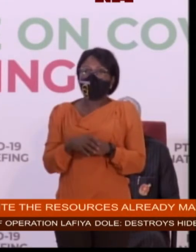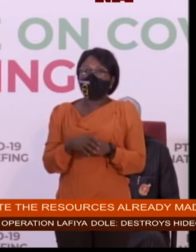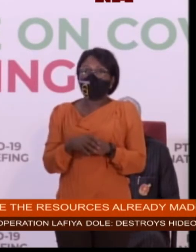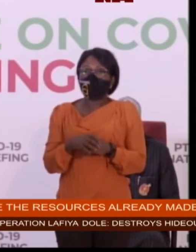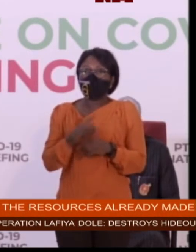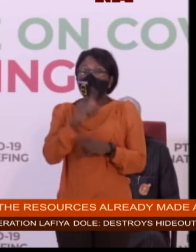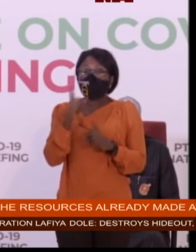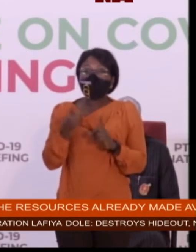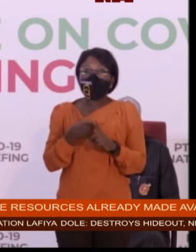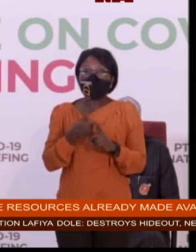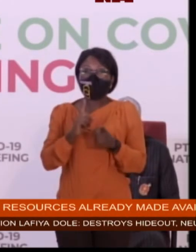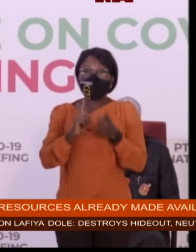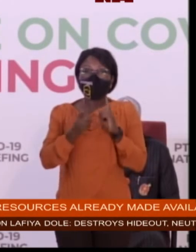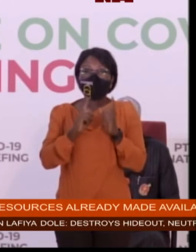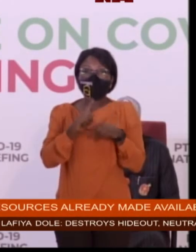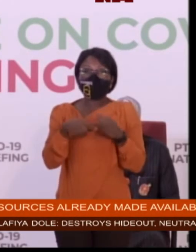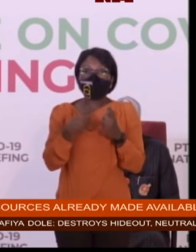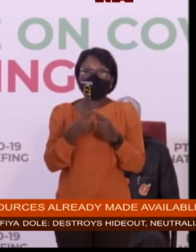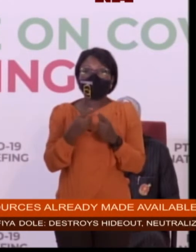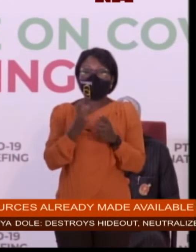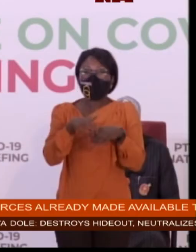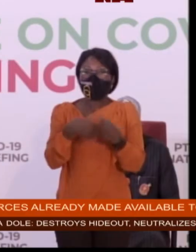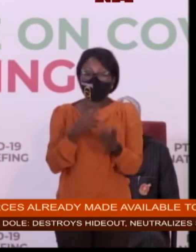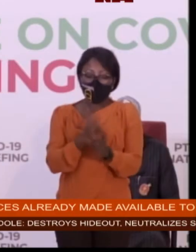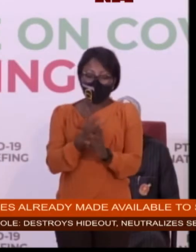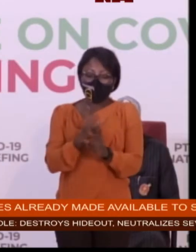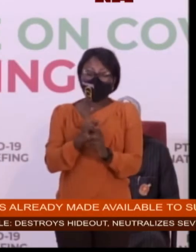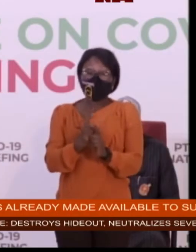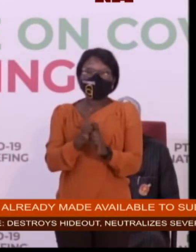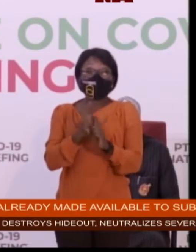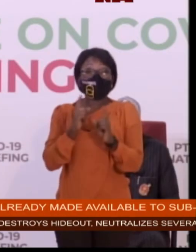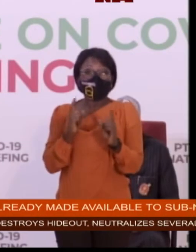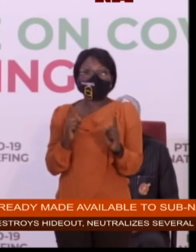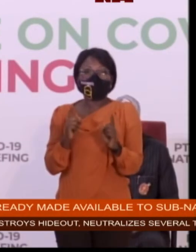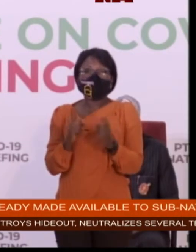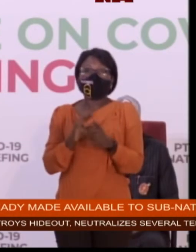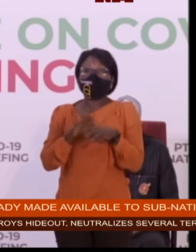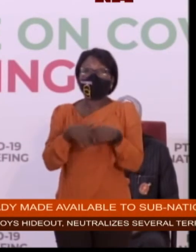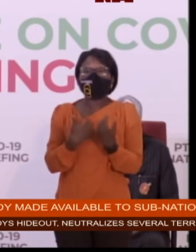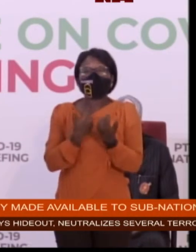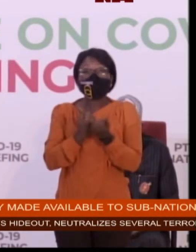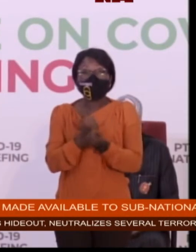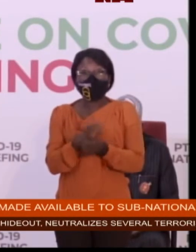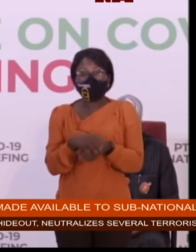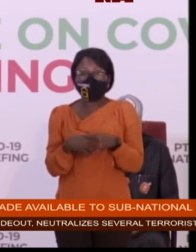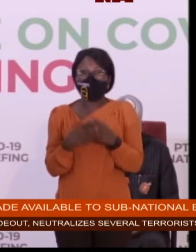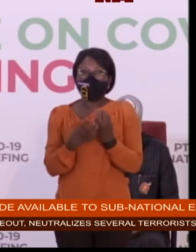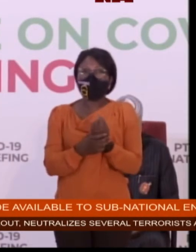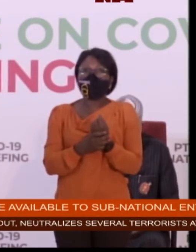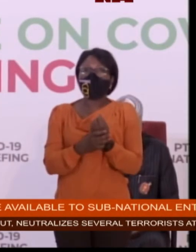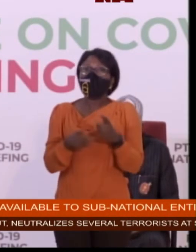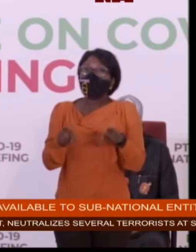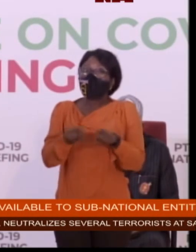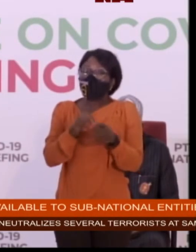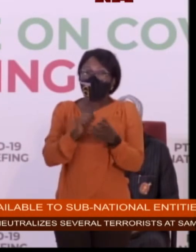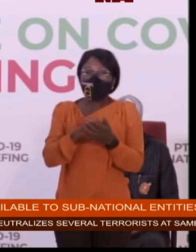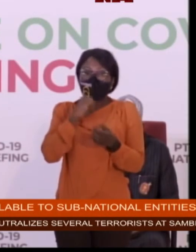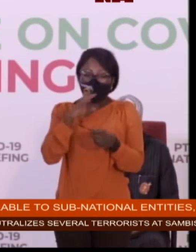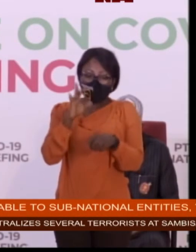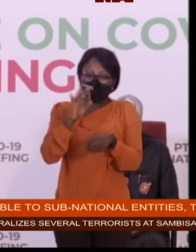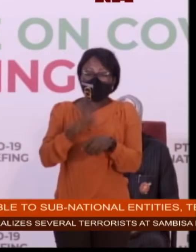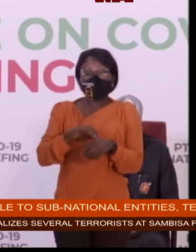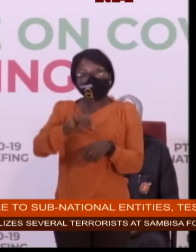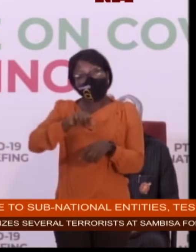kwayoyin cuta da tazara wajen mu'amala da junanmu da kiyaye shiga rintsin